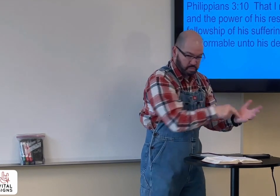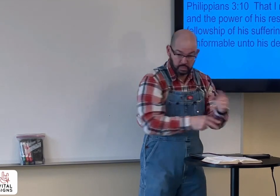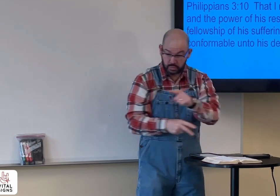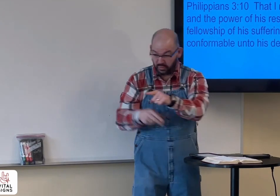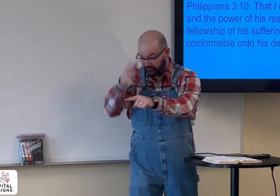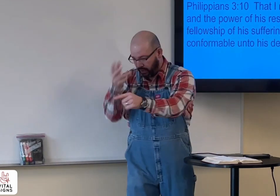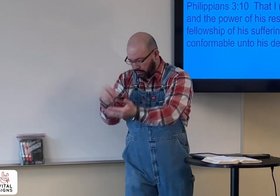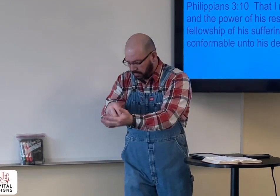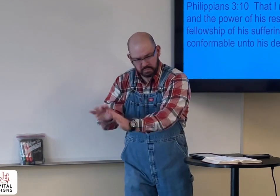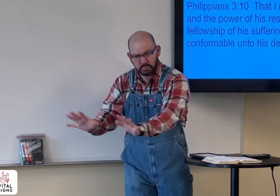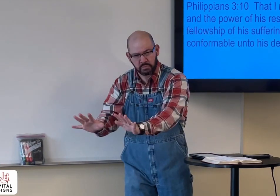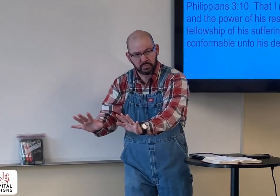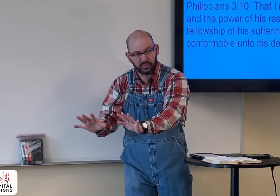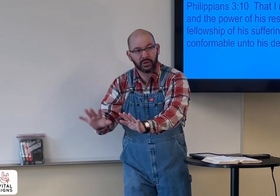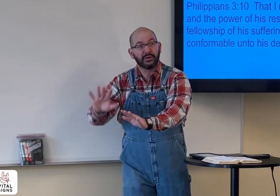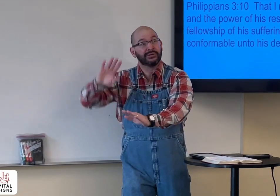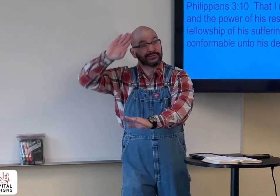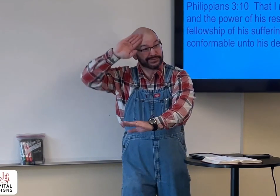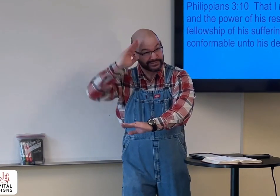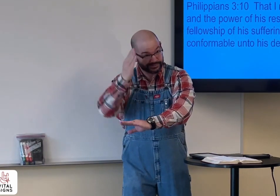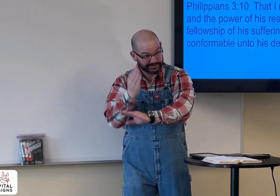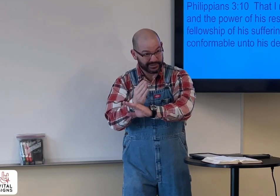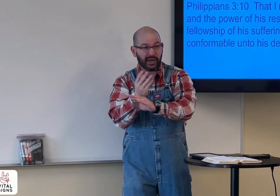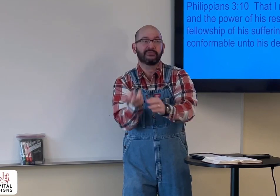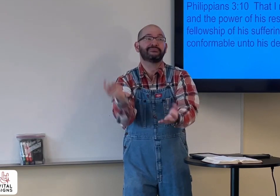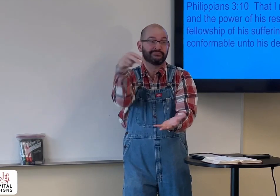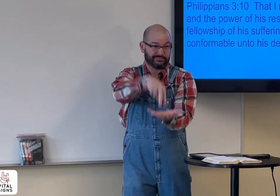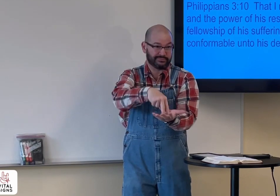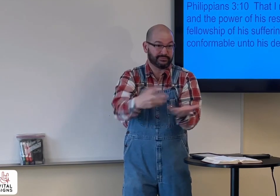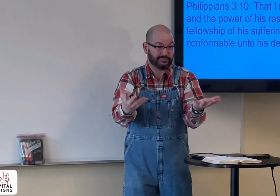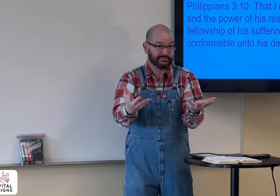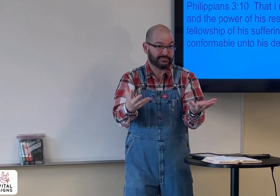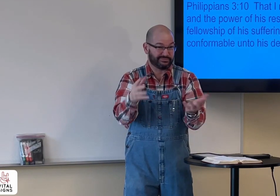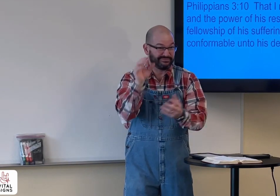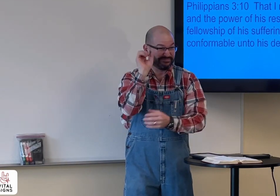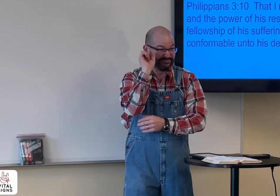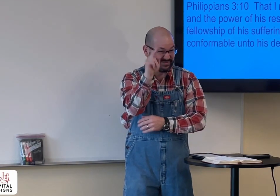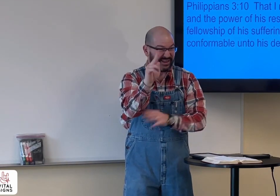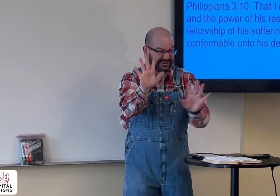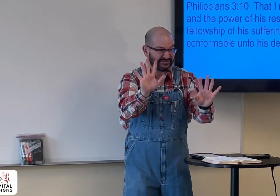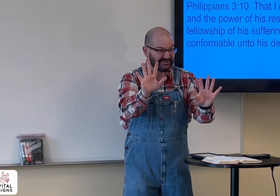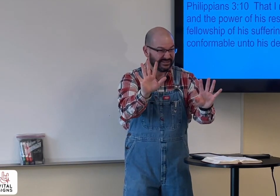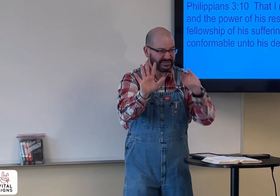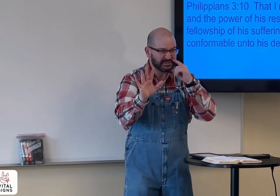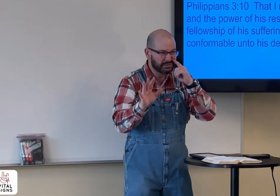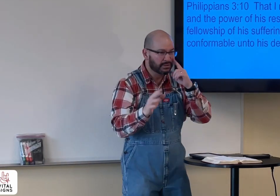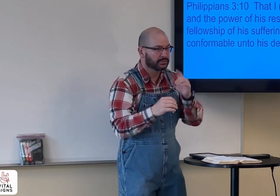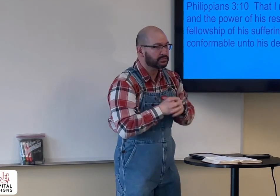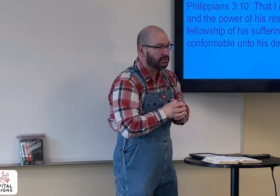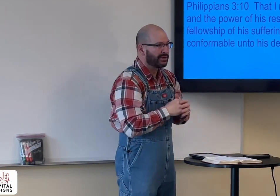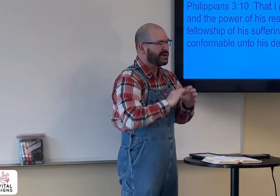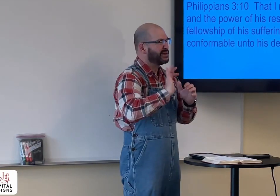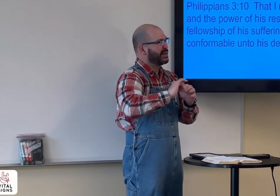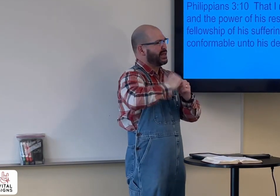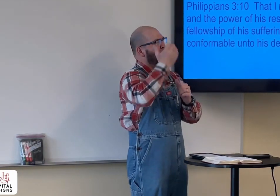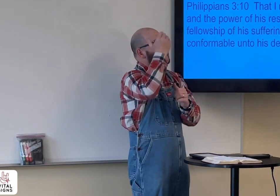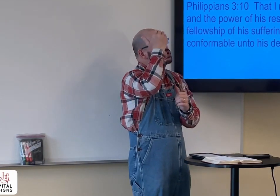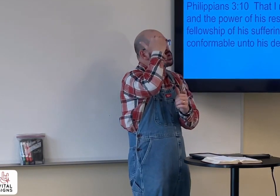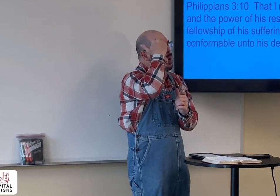None of these were raised from the dead. The Son rose from the dead, okay? That's the important part.